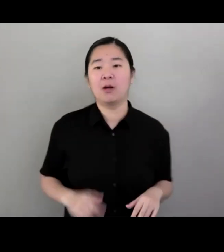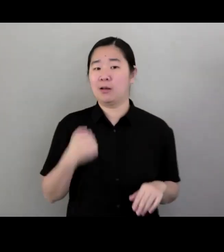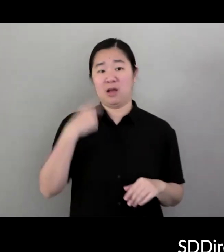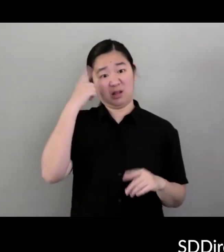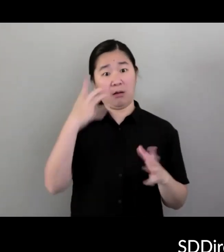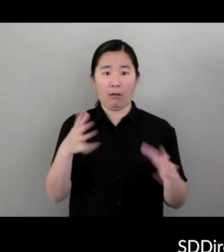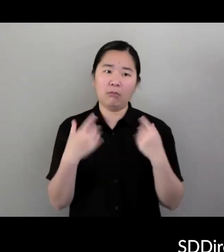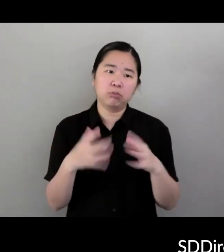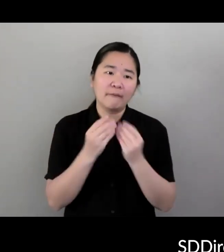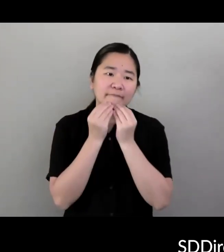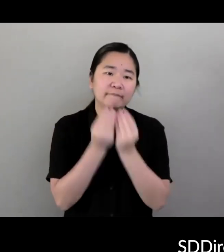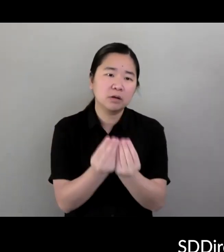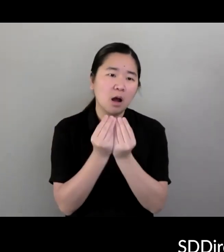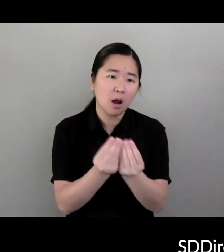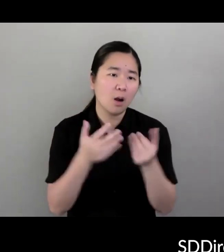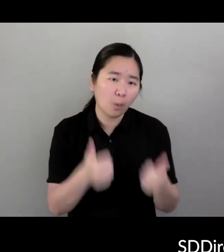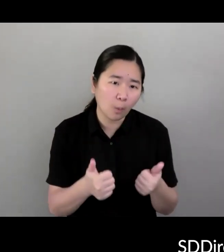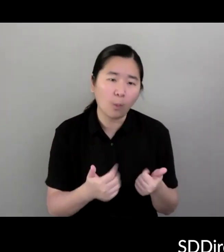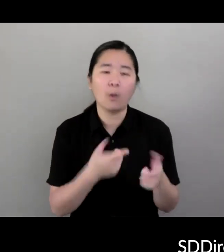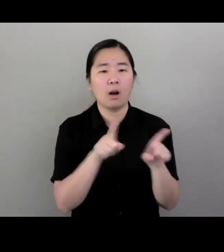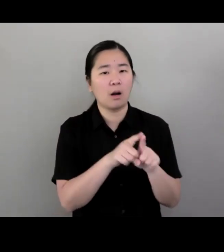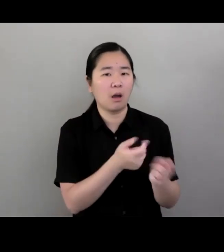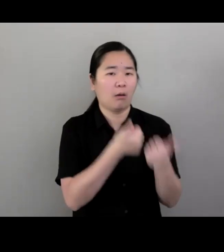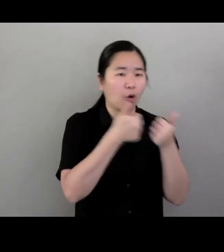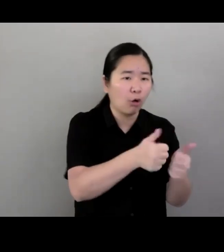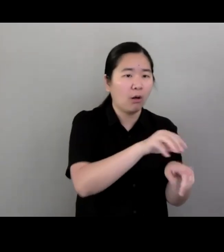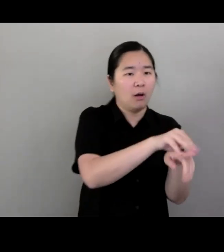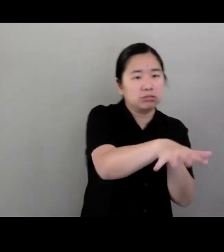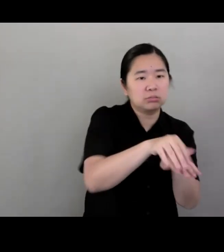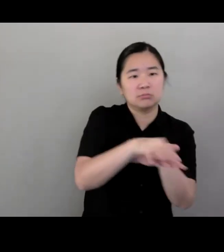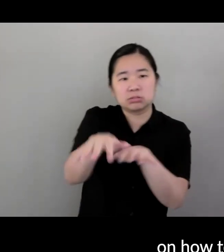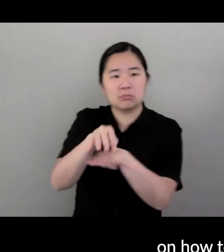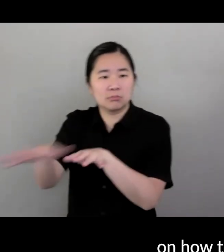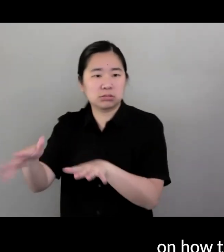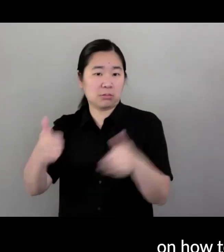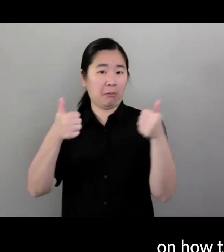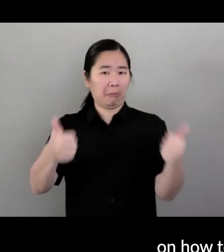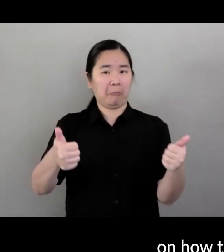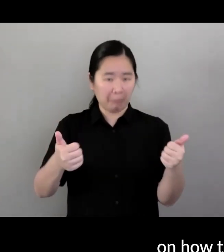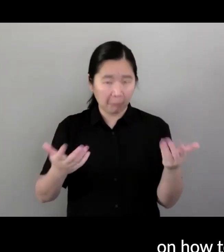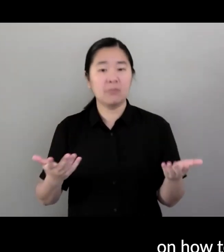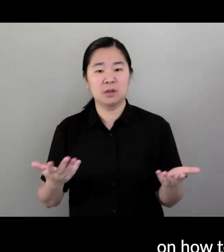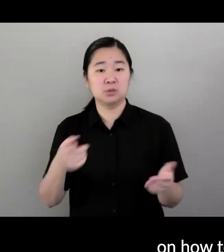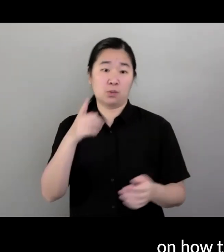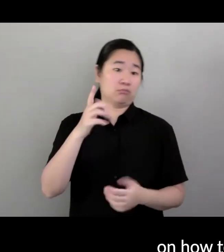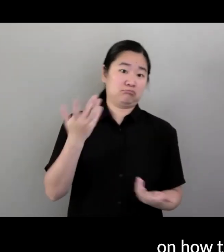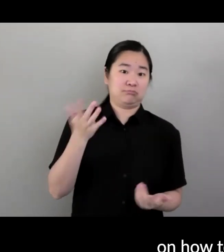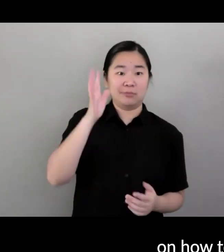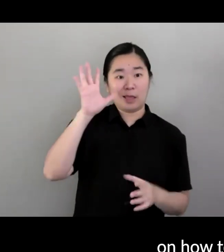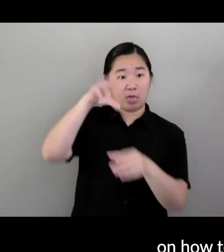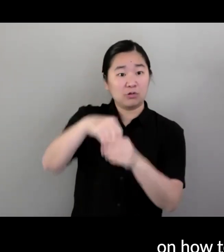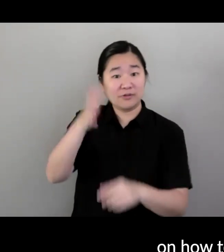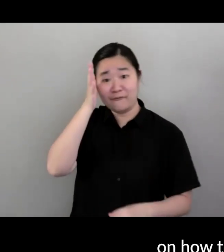but SD Direct, in collaboration with Plan International, developed a set of practical tools on how to build more equitable,